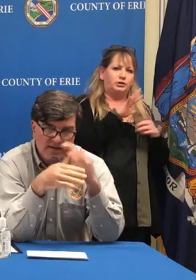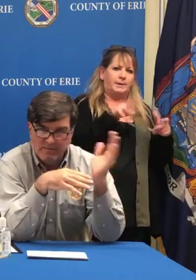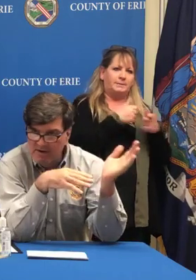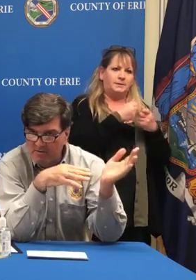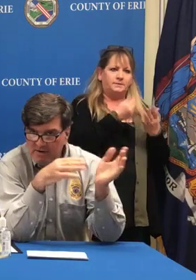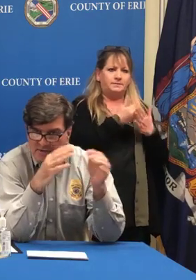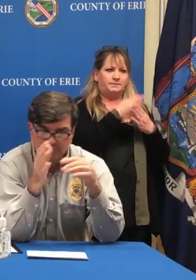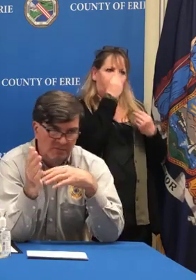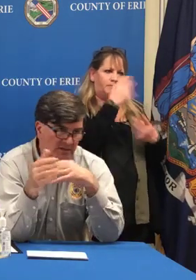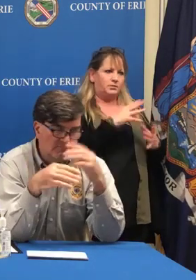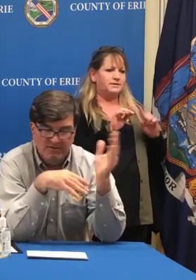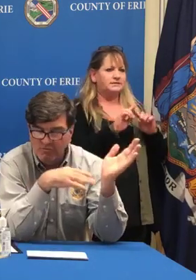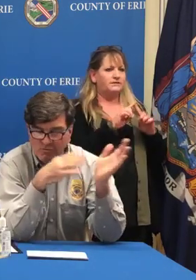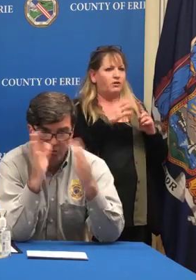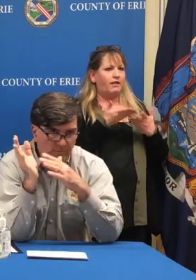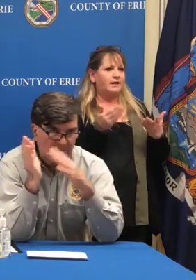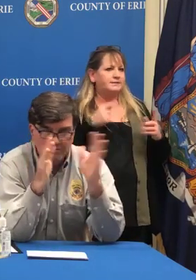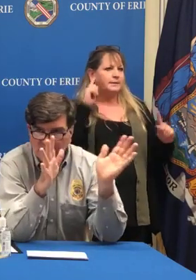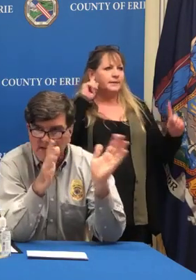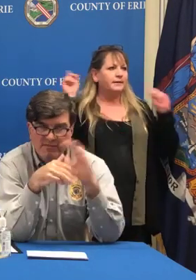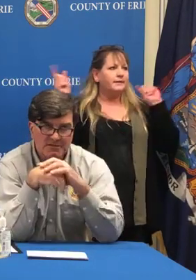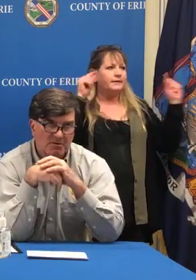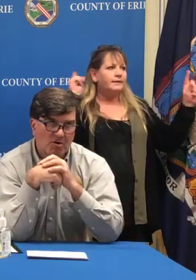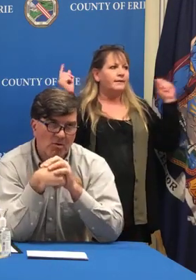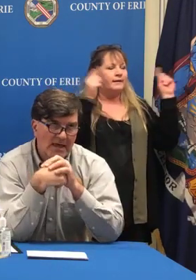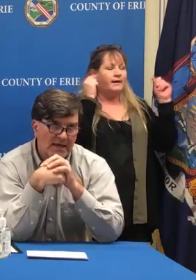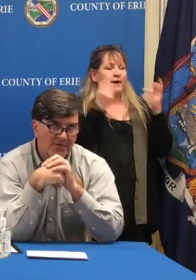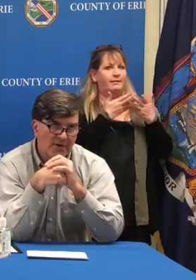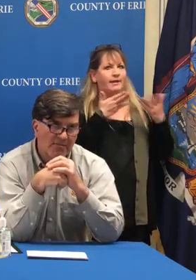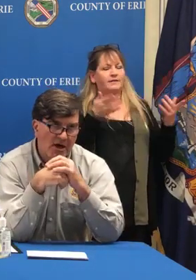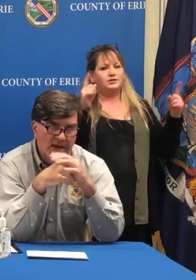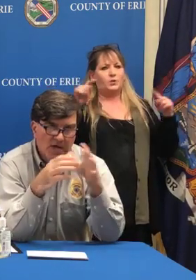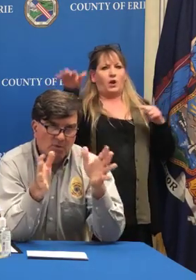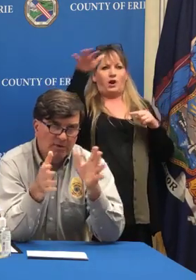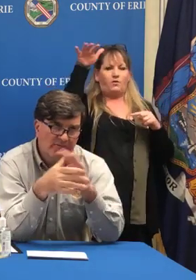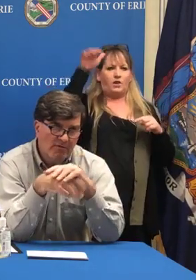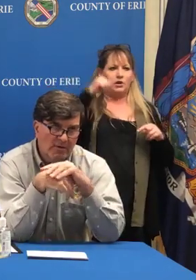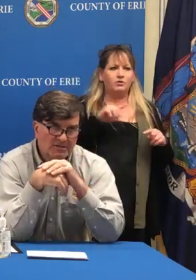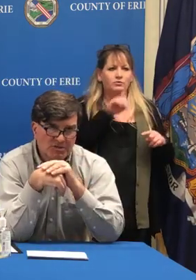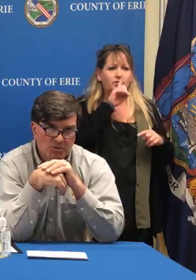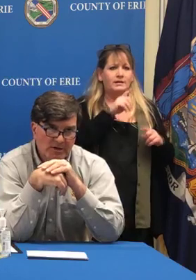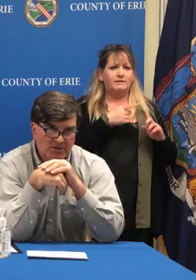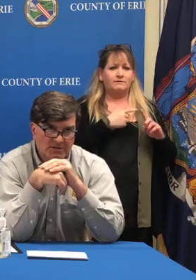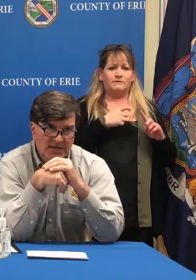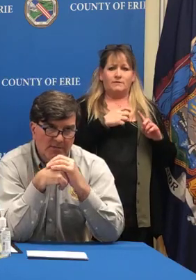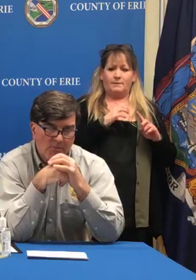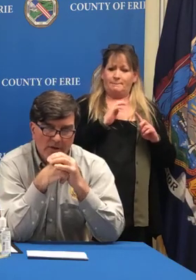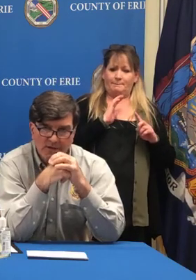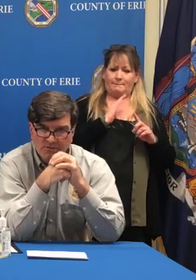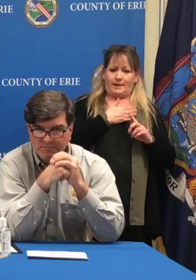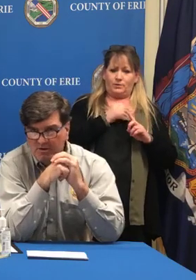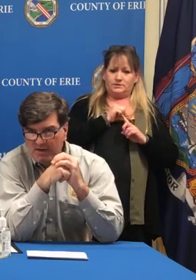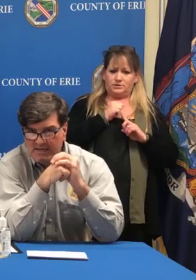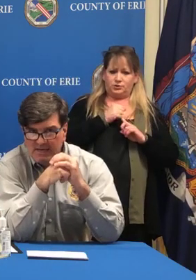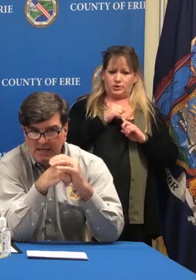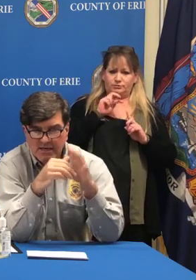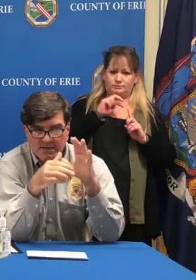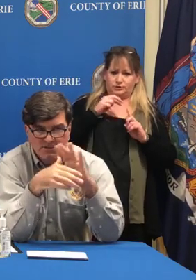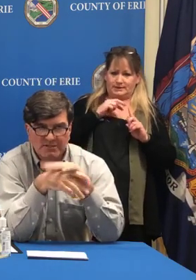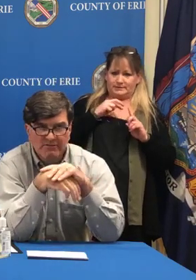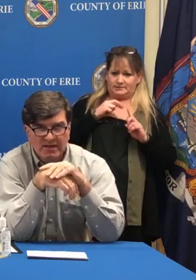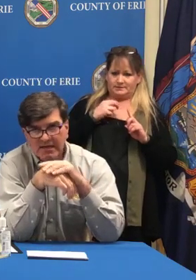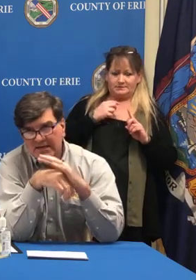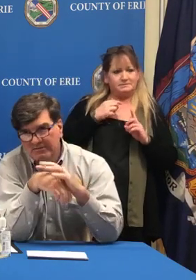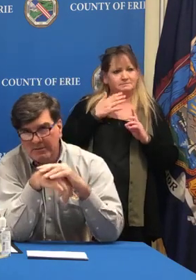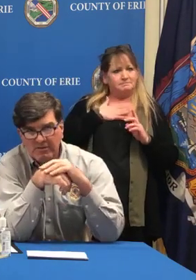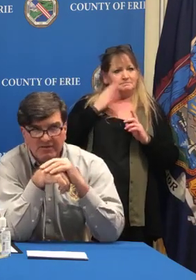things that I'm hearing, different rumors, a lot of things that are going on out there. And I thought really from a situational standpoint, it would just be a good idea just